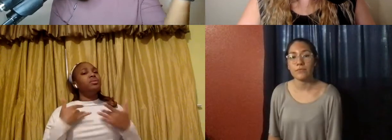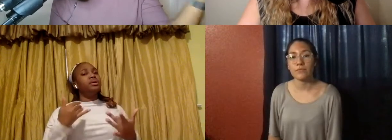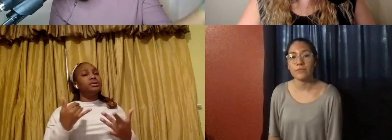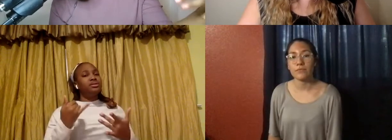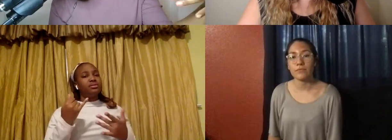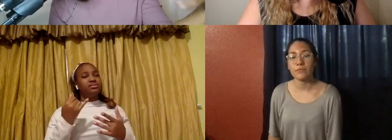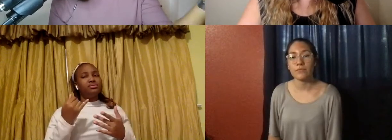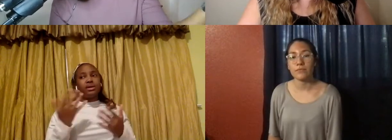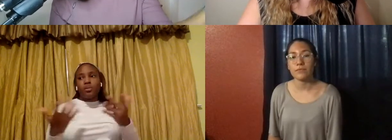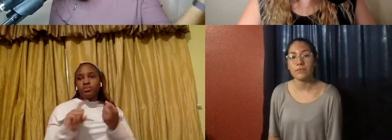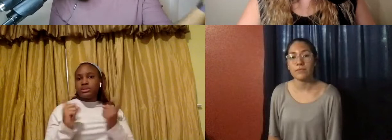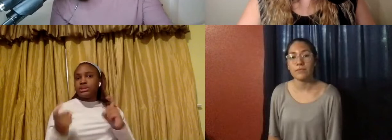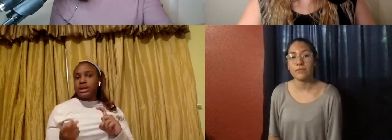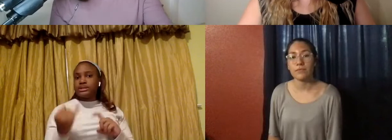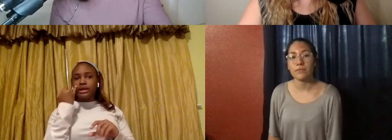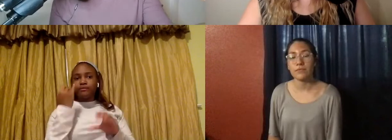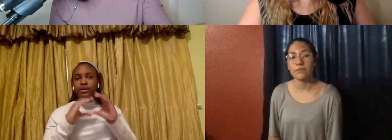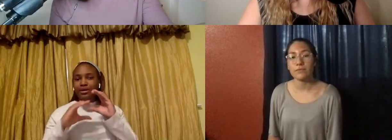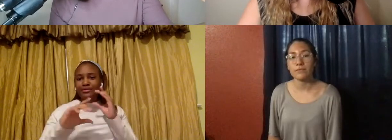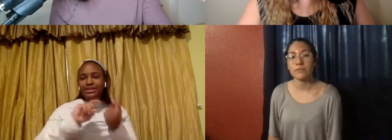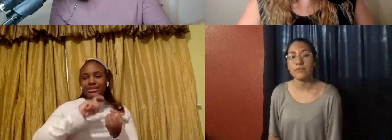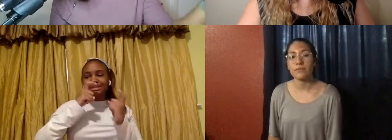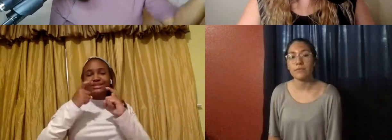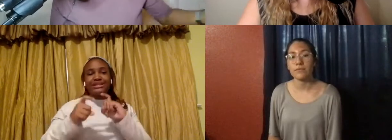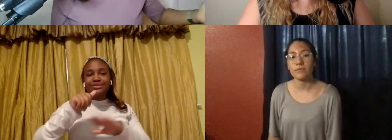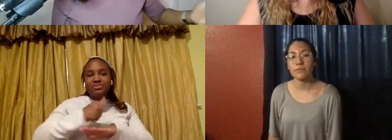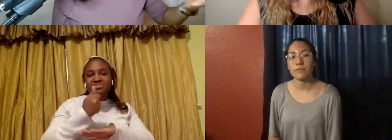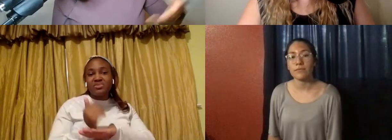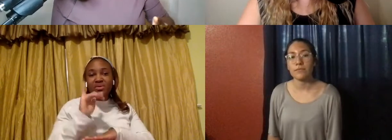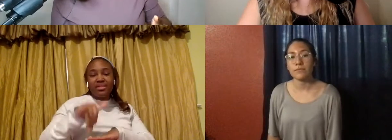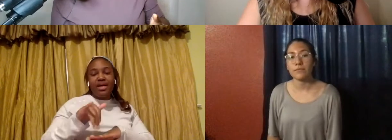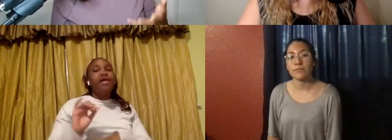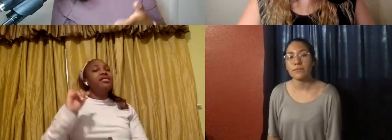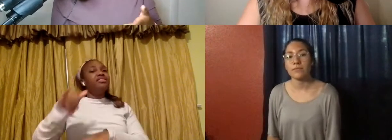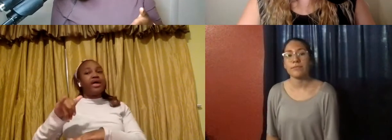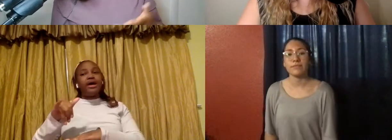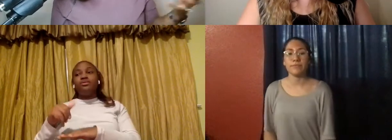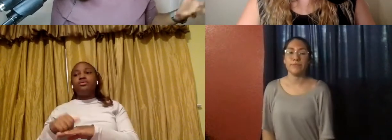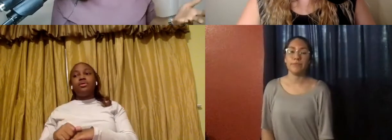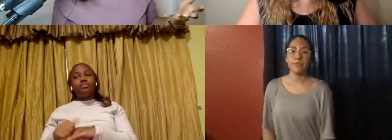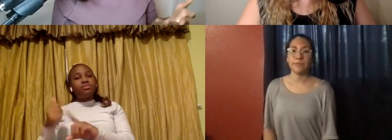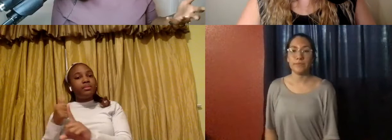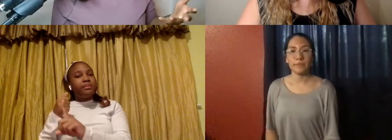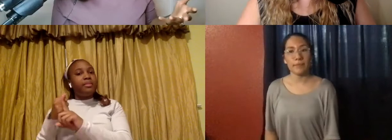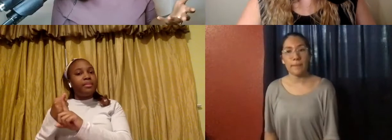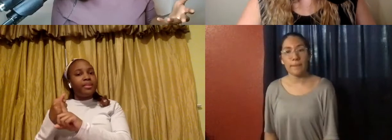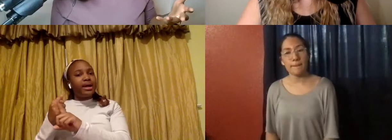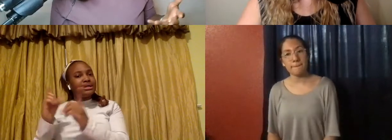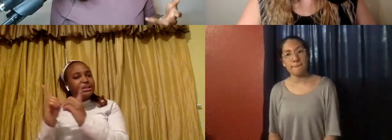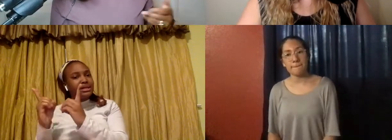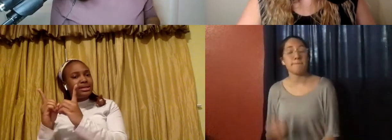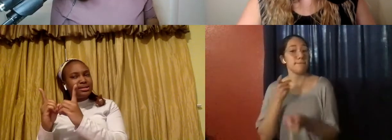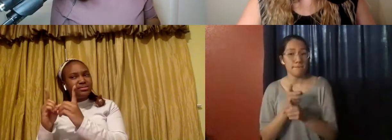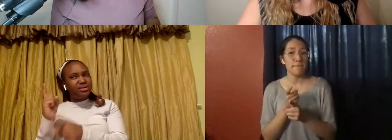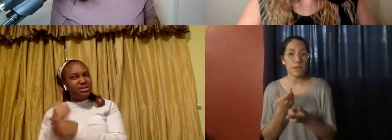I wonder what will change. Like if the conversations change around it, that has to influence like the interactions with dating, right? You know what I mean?